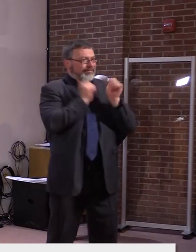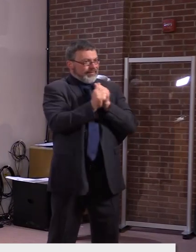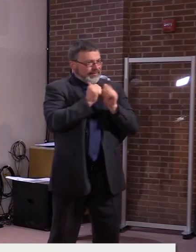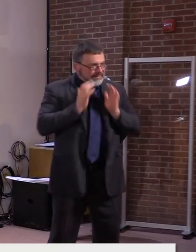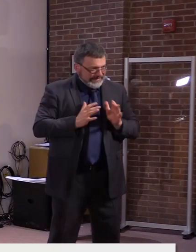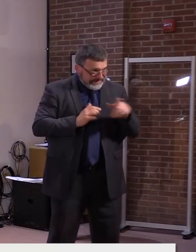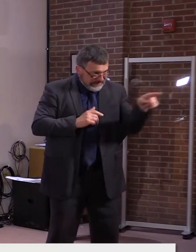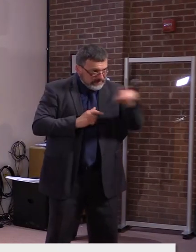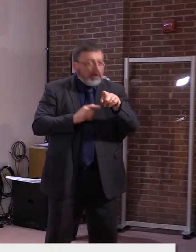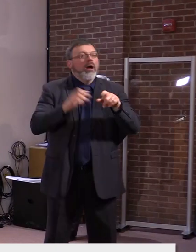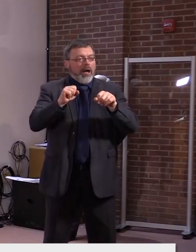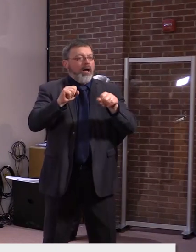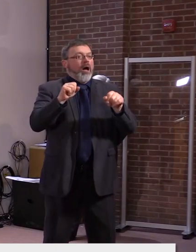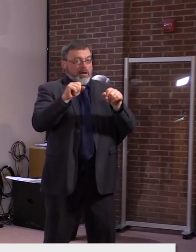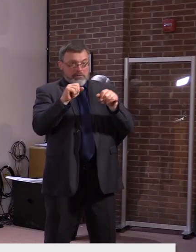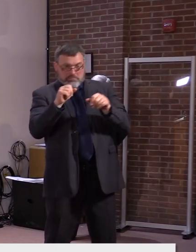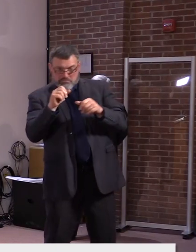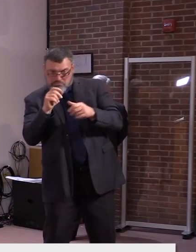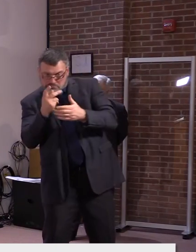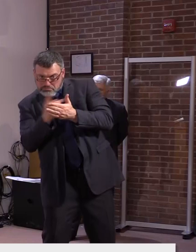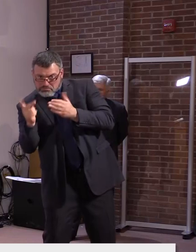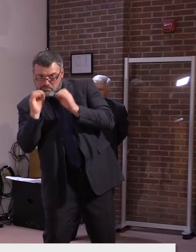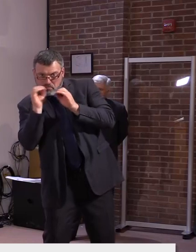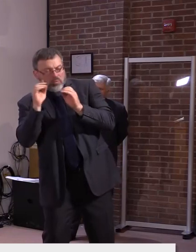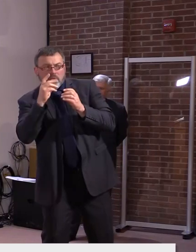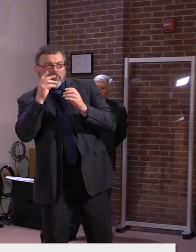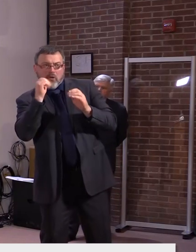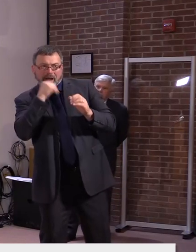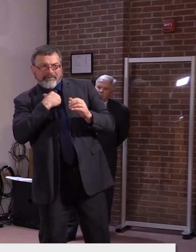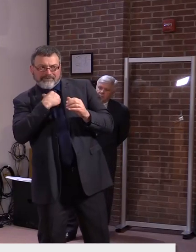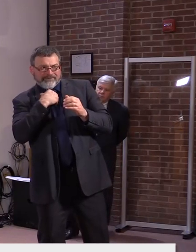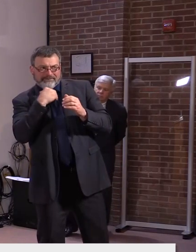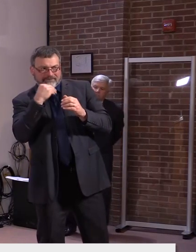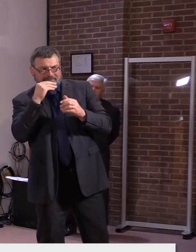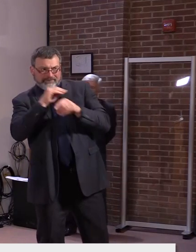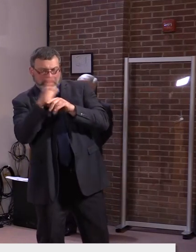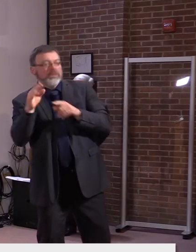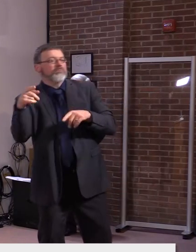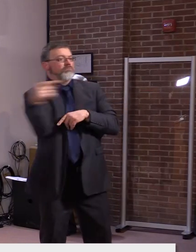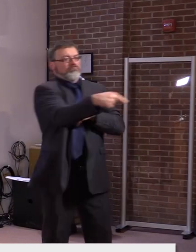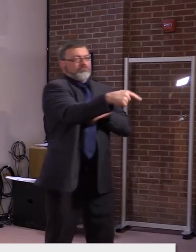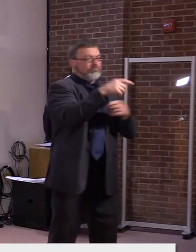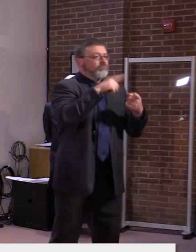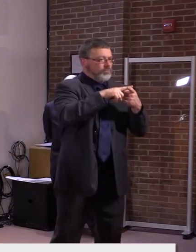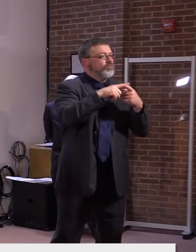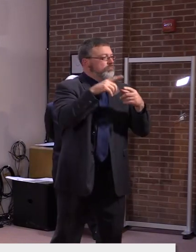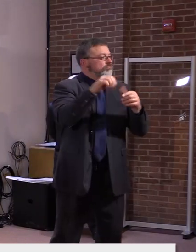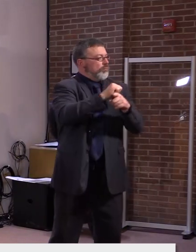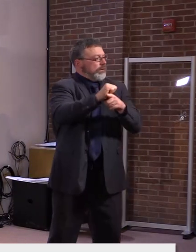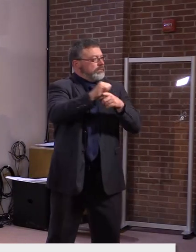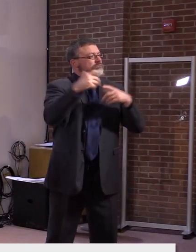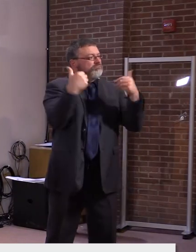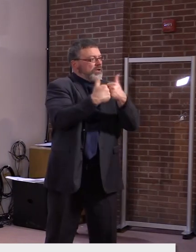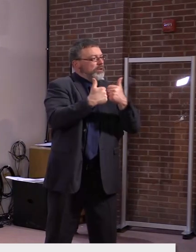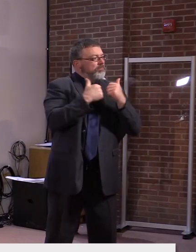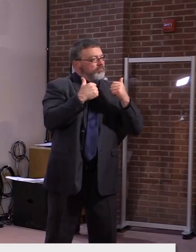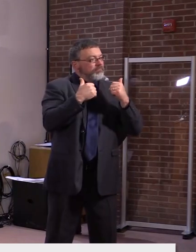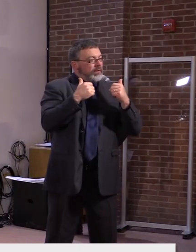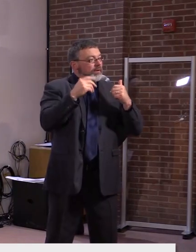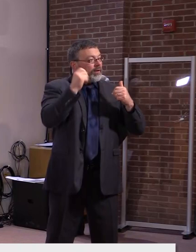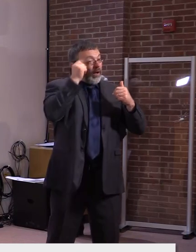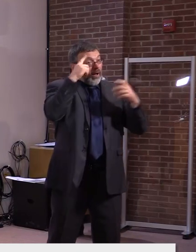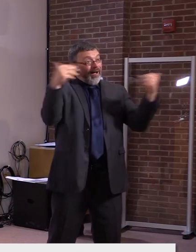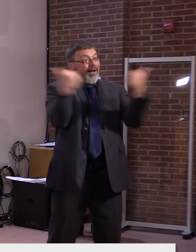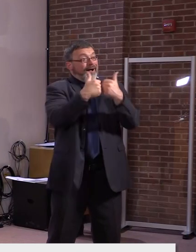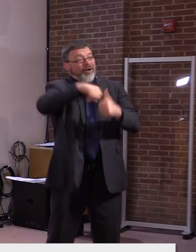still not be able to participate in interscholastic games, meets, or competitions. Second, masks should be